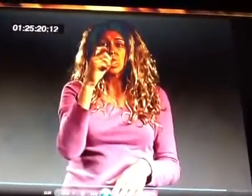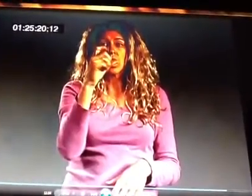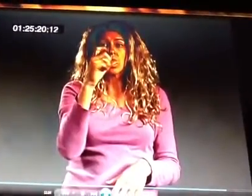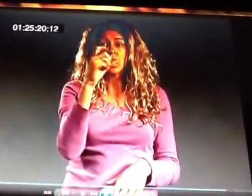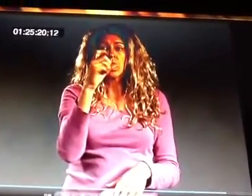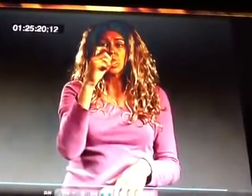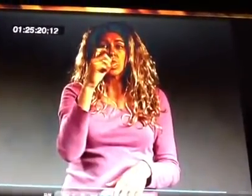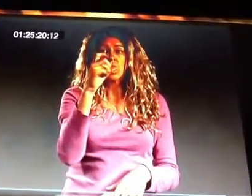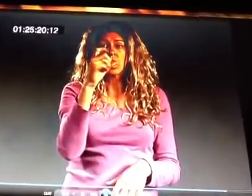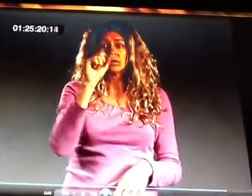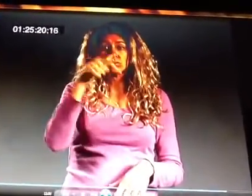one by one, with the seeds.